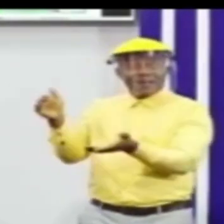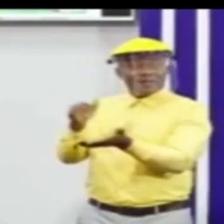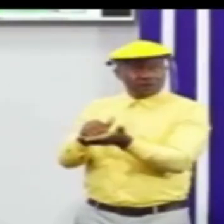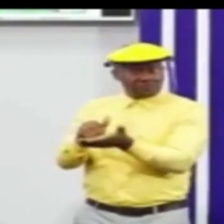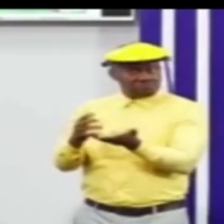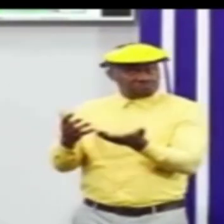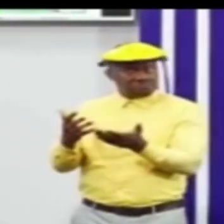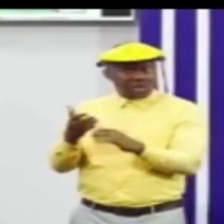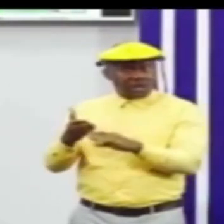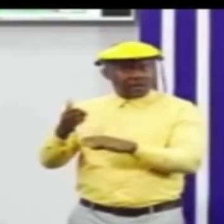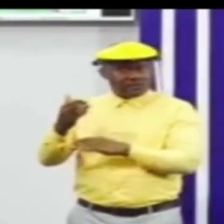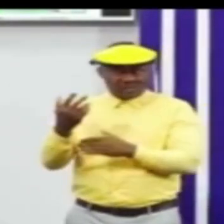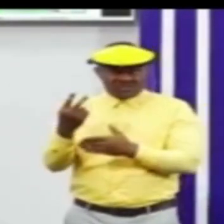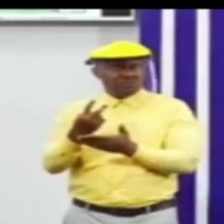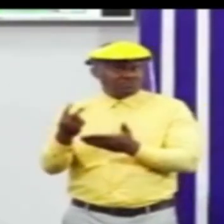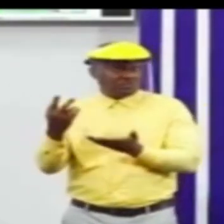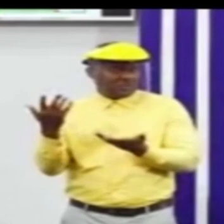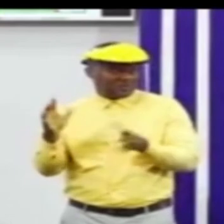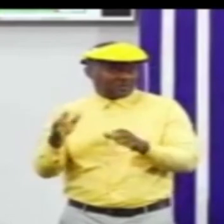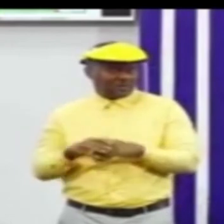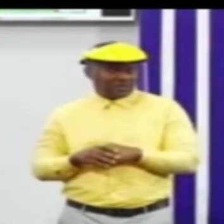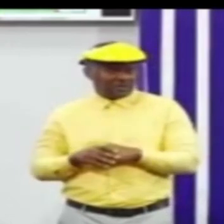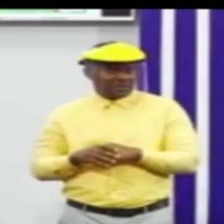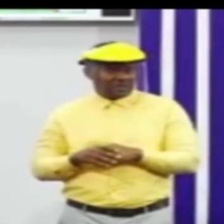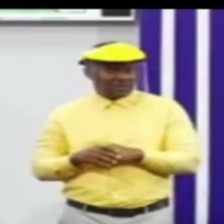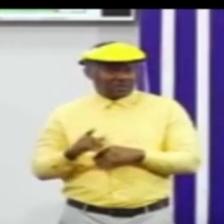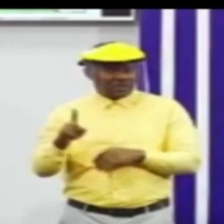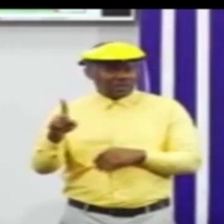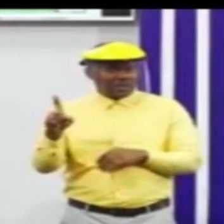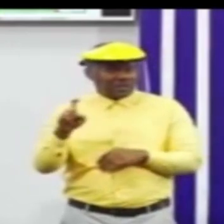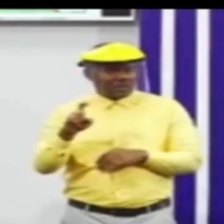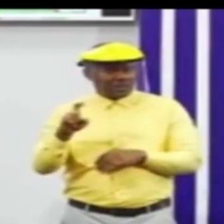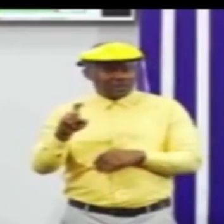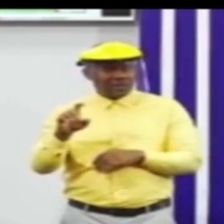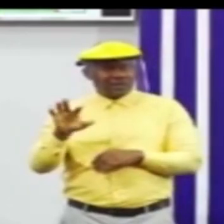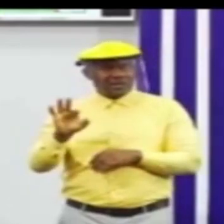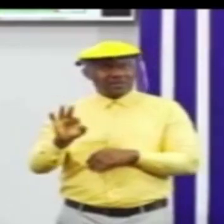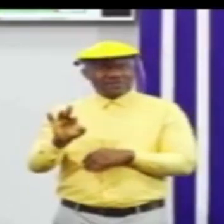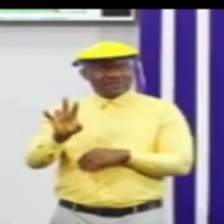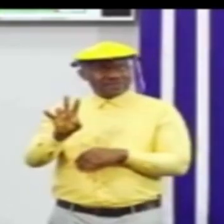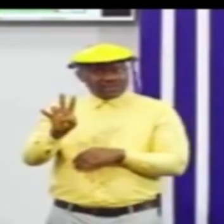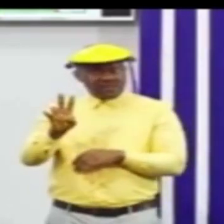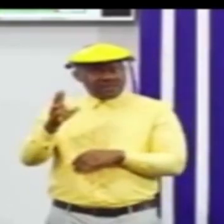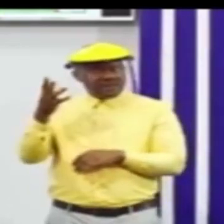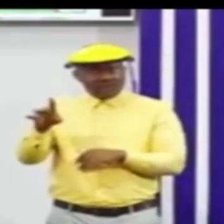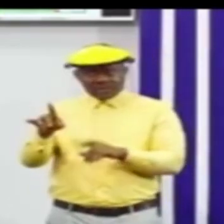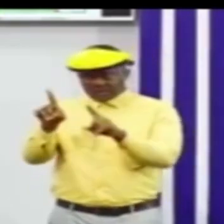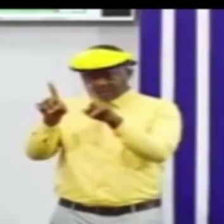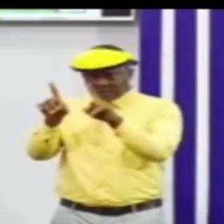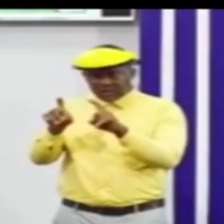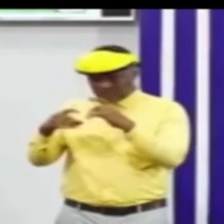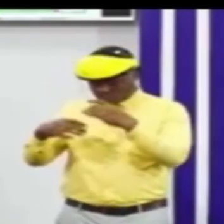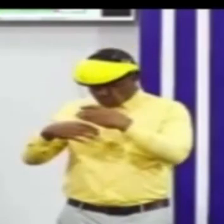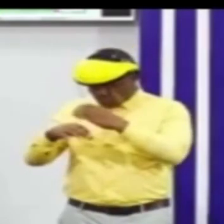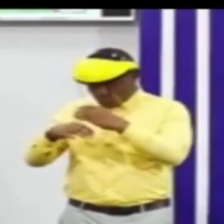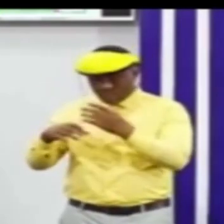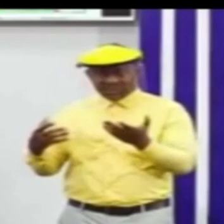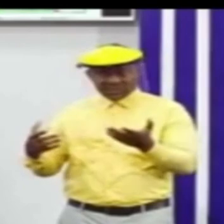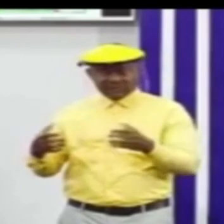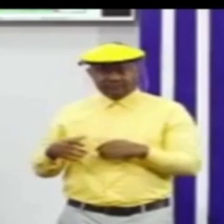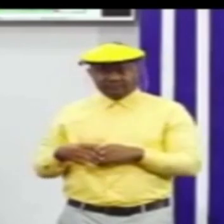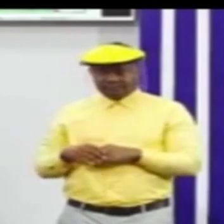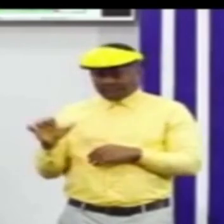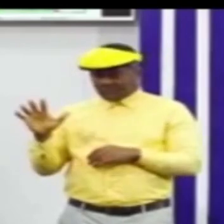2 weeks. Currently, about 187 of that number have been tested. 50 of that number has